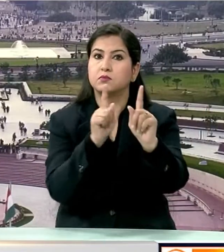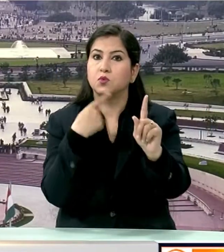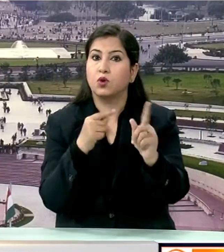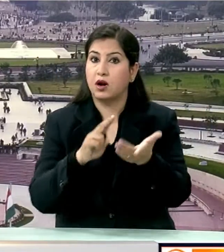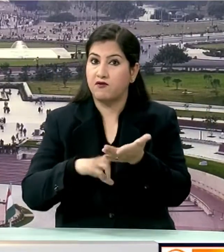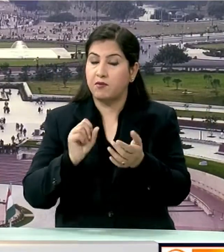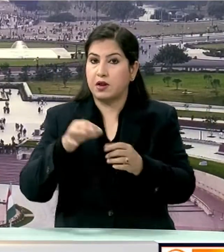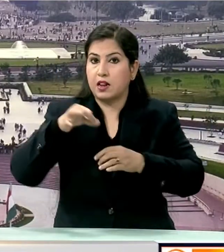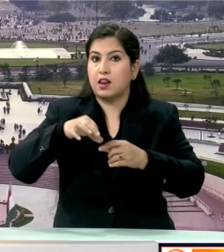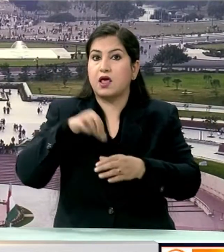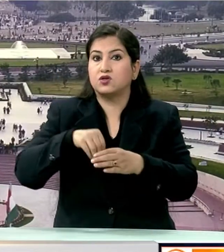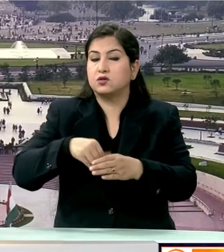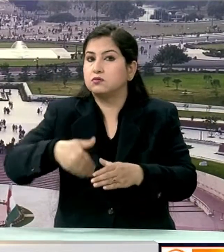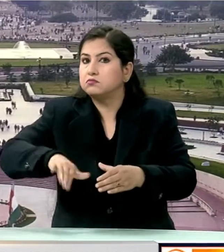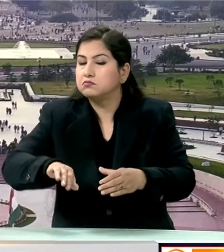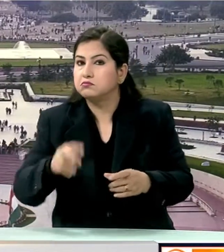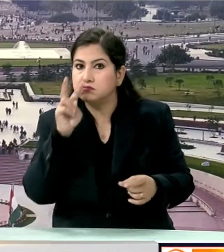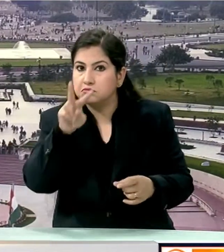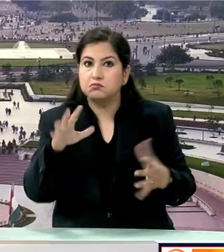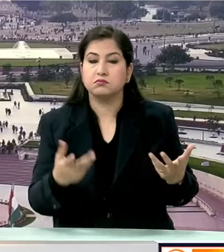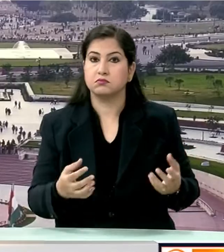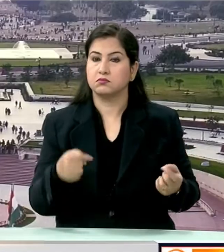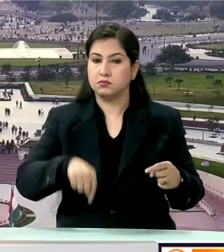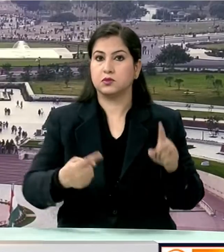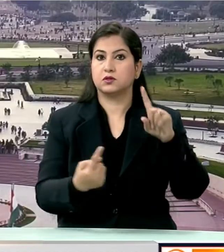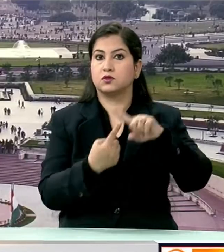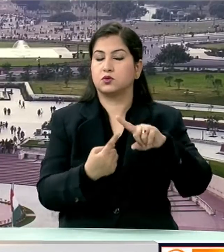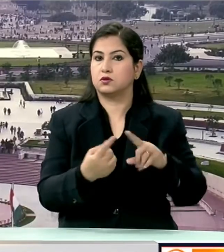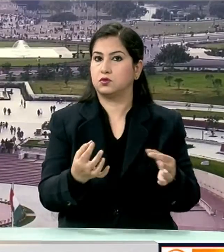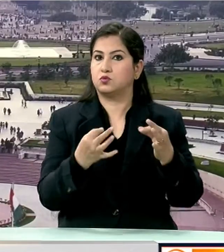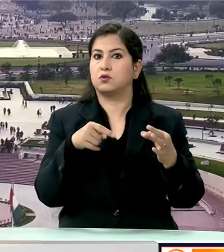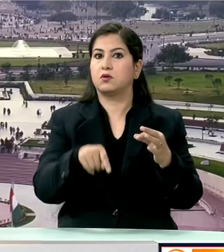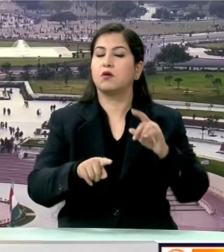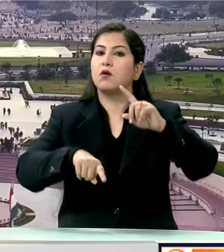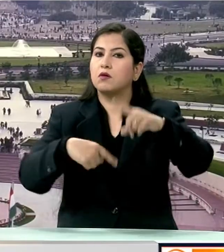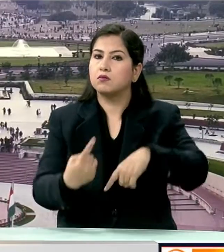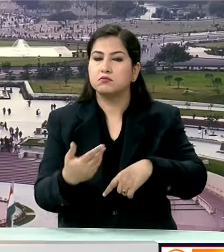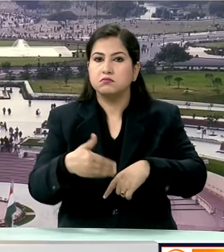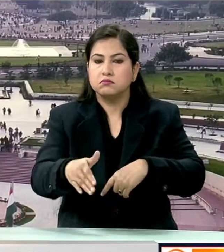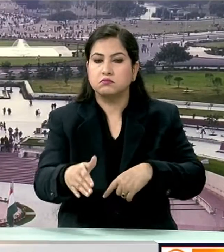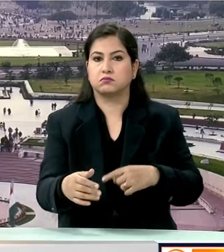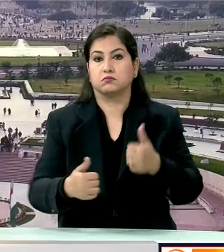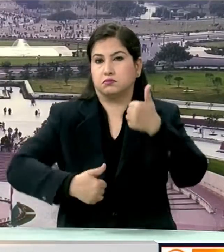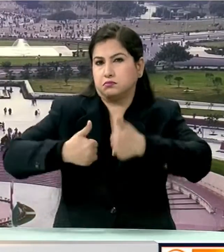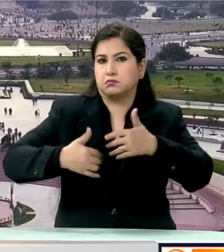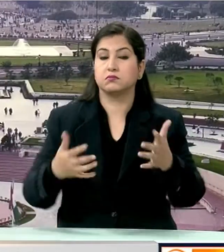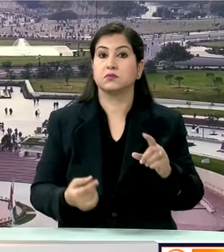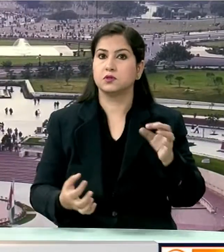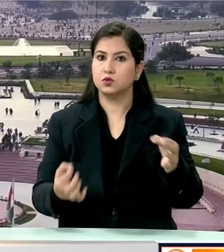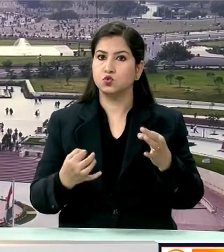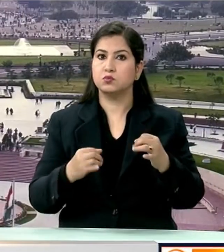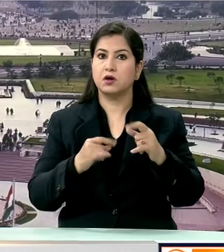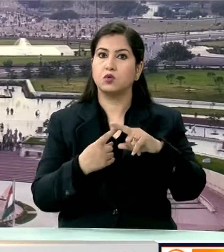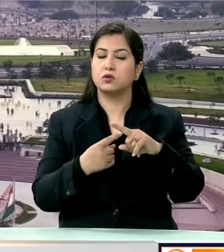in November's election may have a clearer view after Super Tuesday, sure to be a defining moment in the race. Super Tuesday is